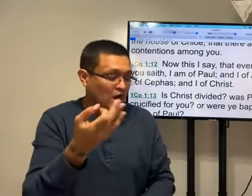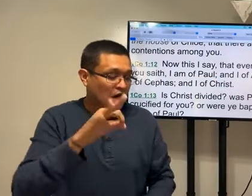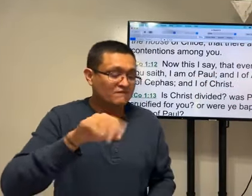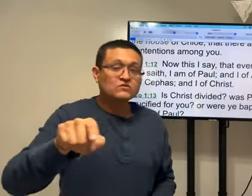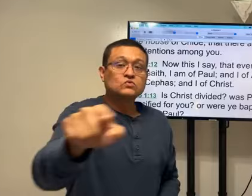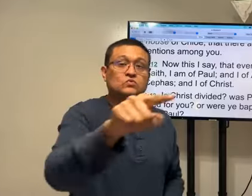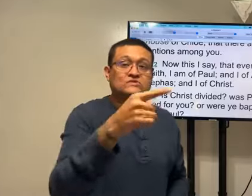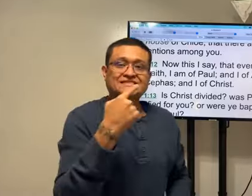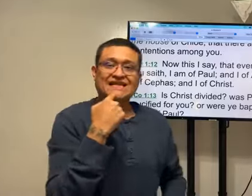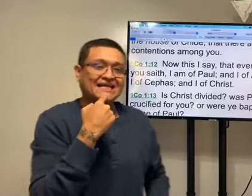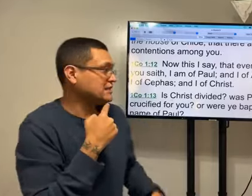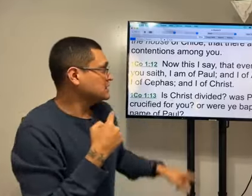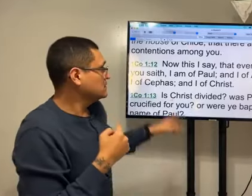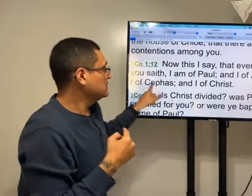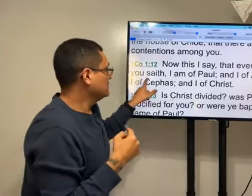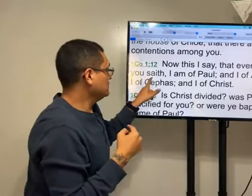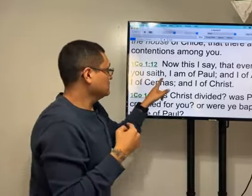that every one of you say it.